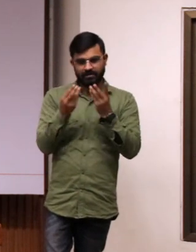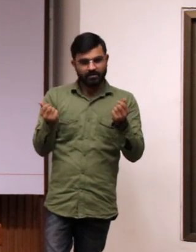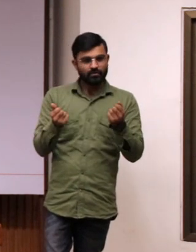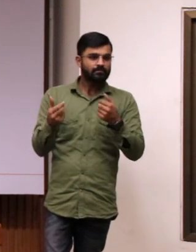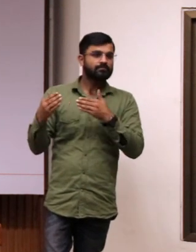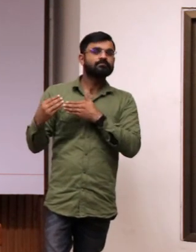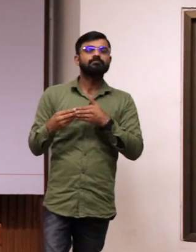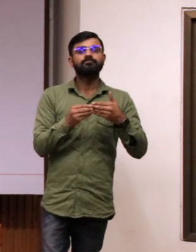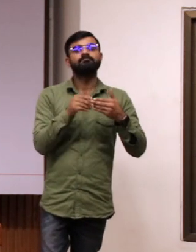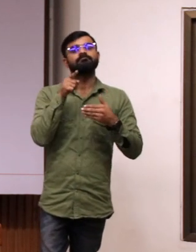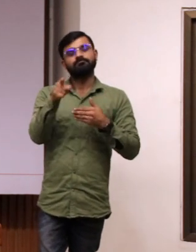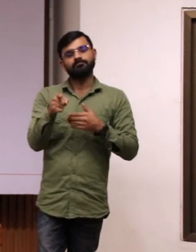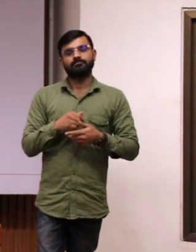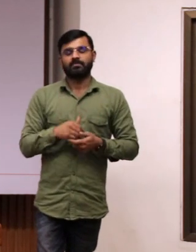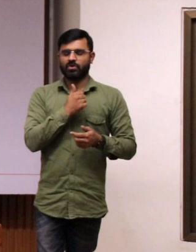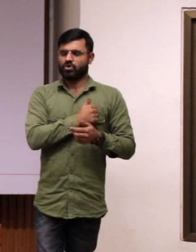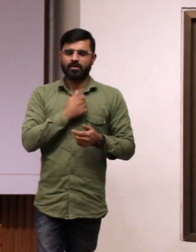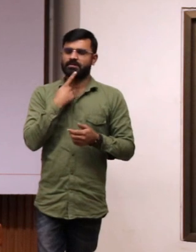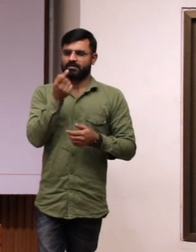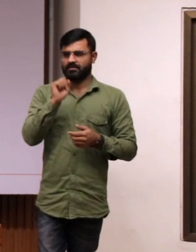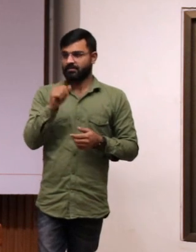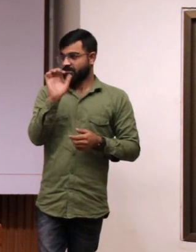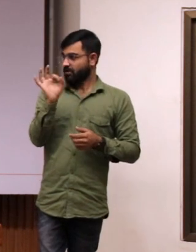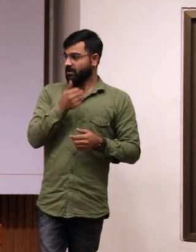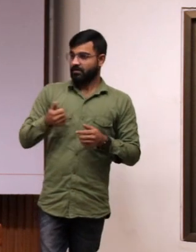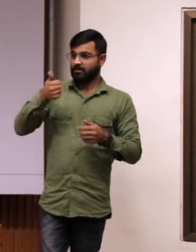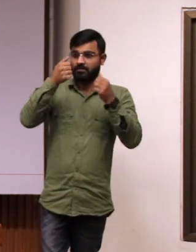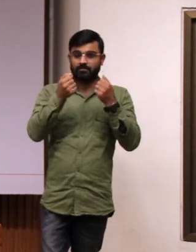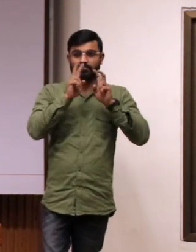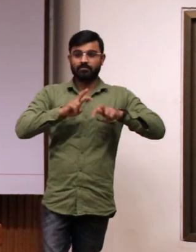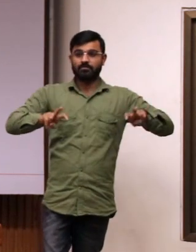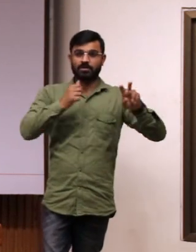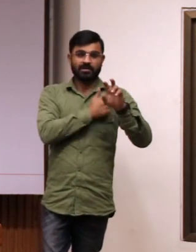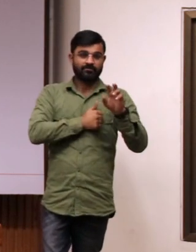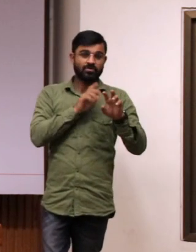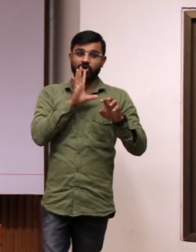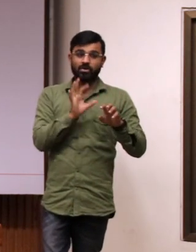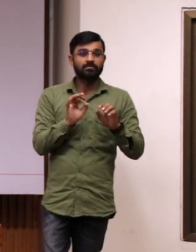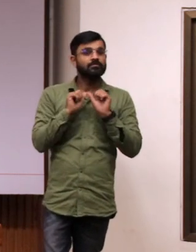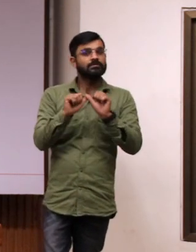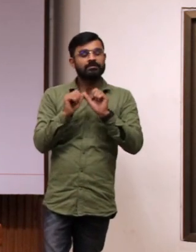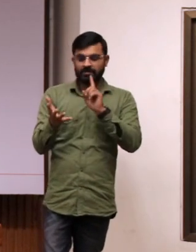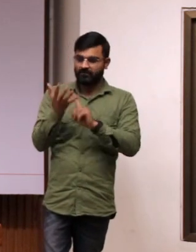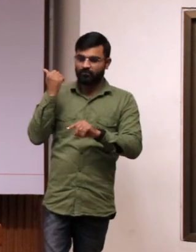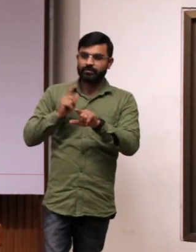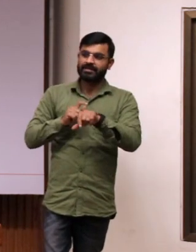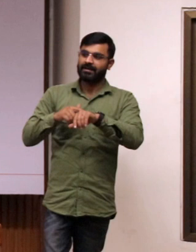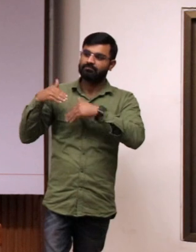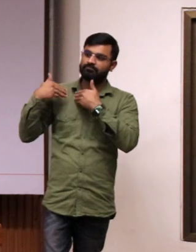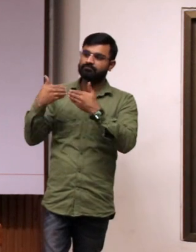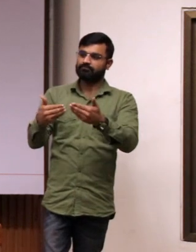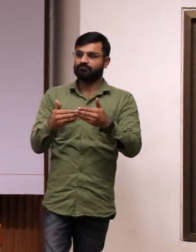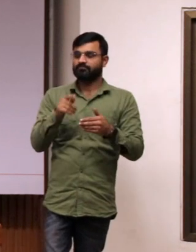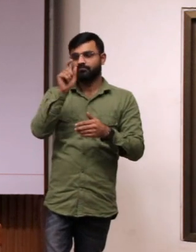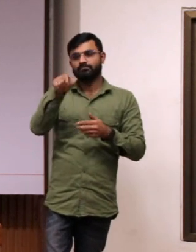come through them. I'm sorry to say, if senior officials are sitting there, forgive me. But this is the answer I find over a period of time,